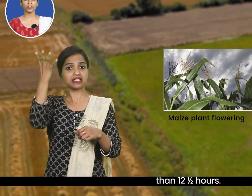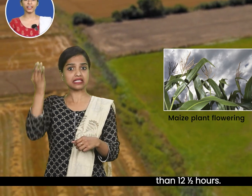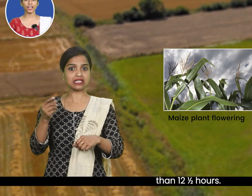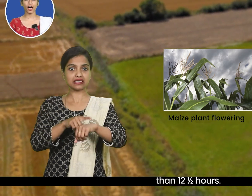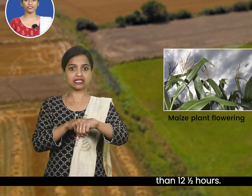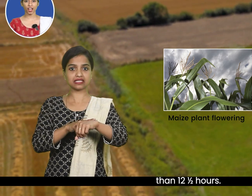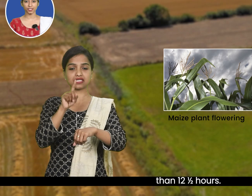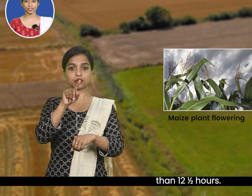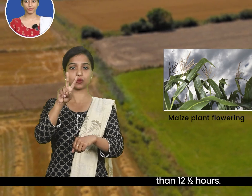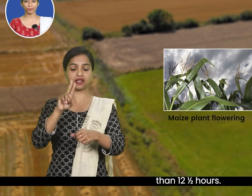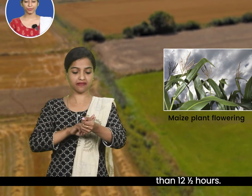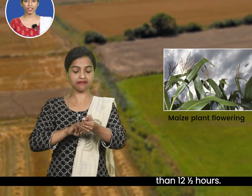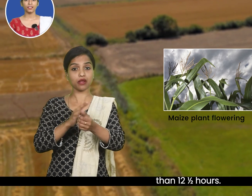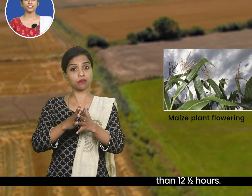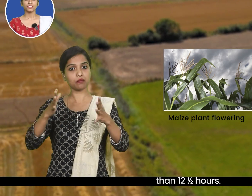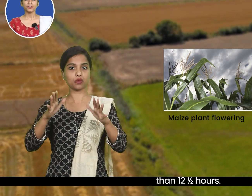than 12.5 hours.